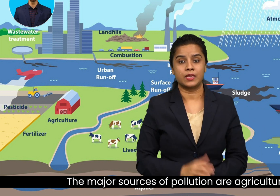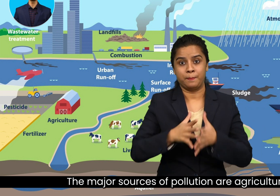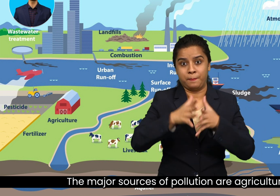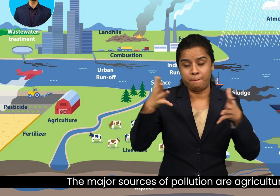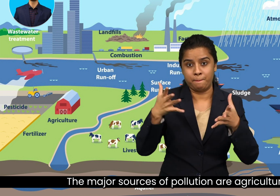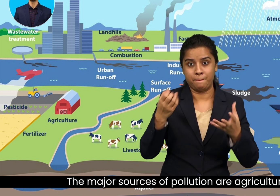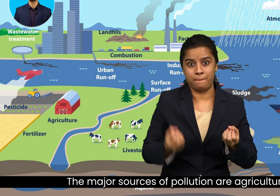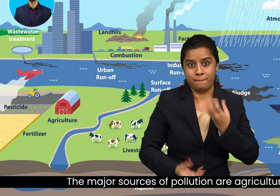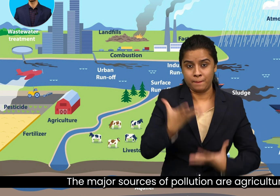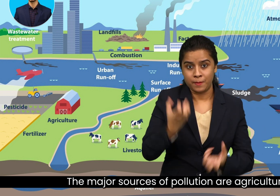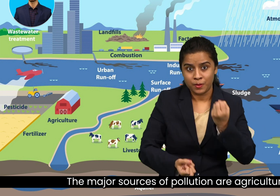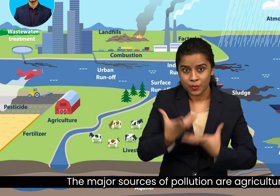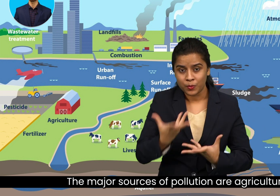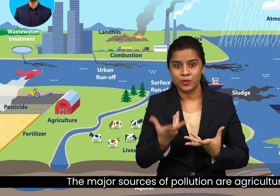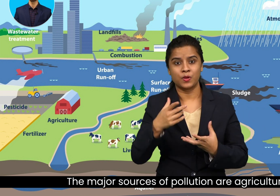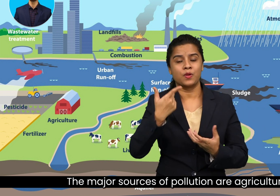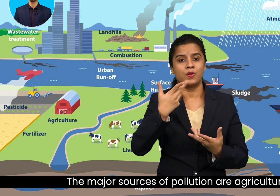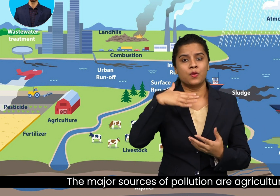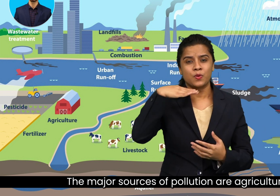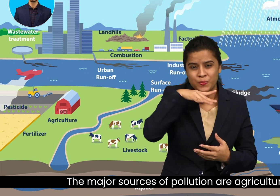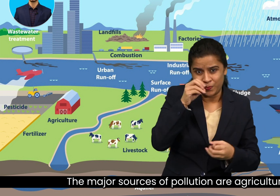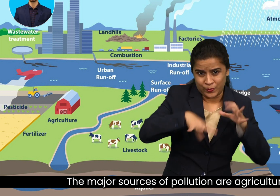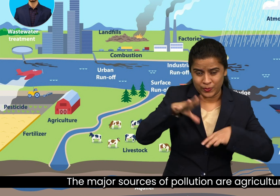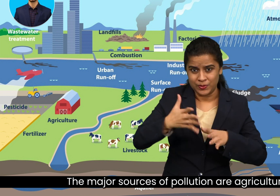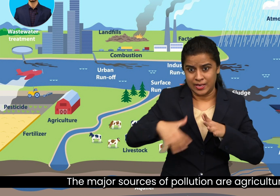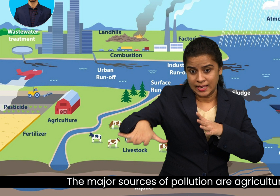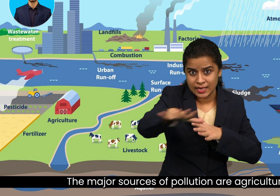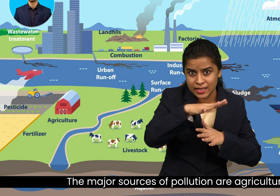The major sources of pollution are agricultural runoff